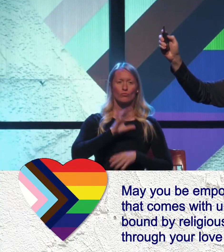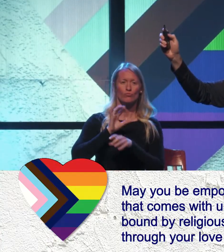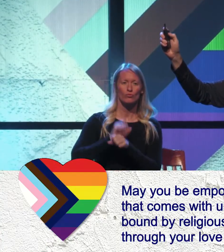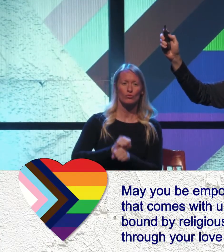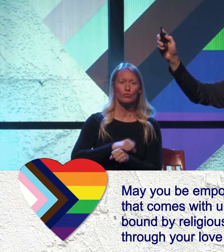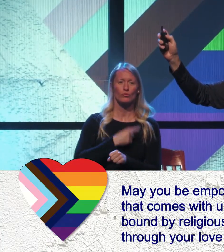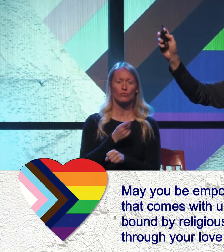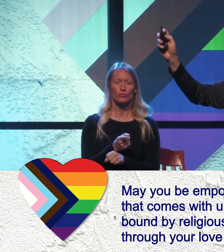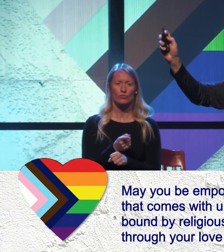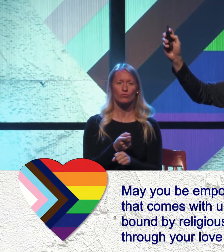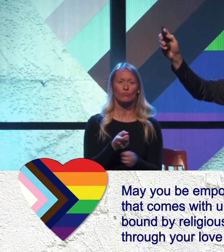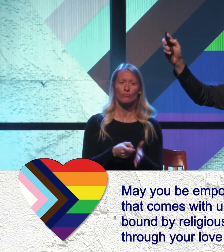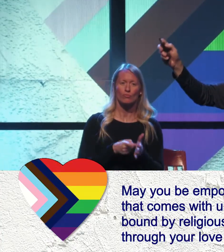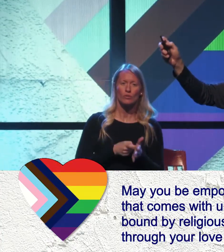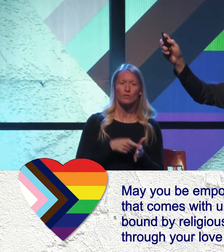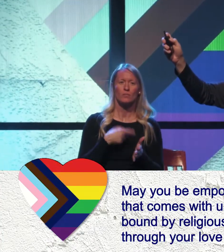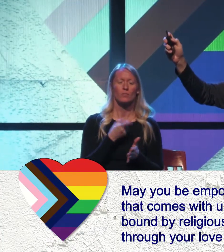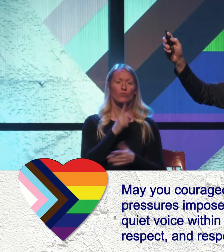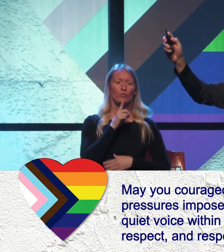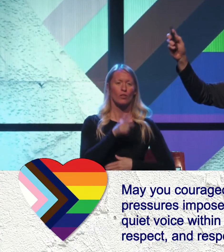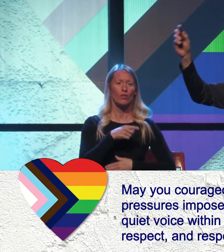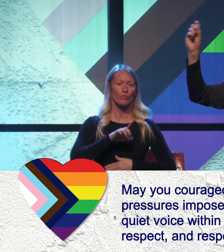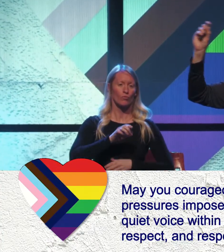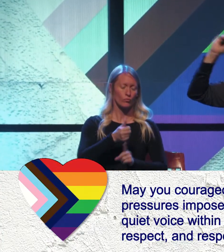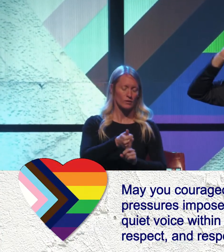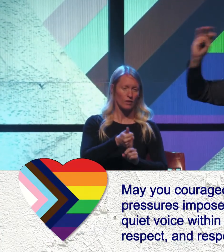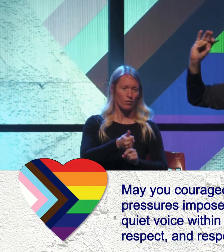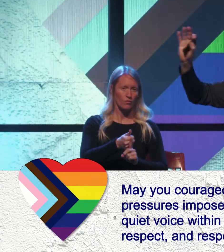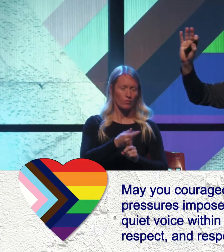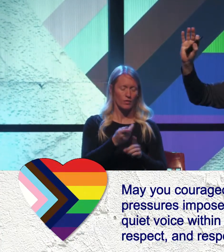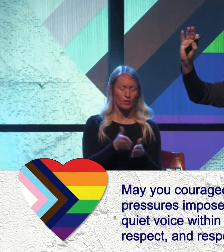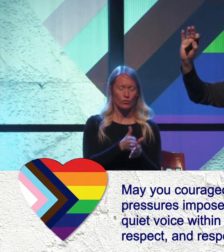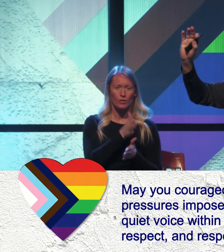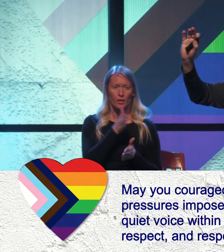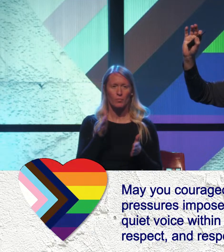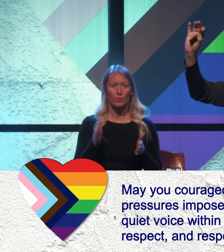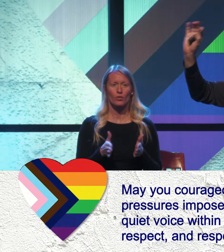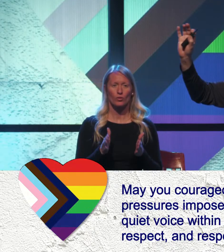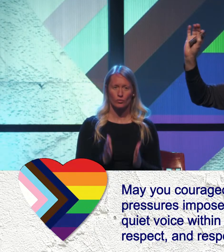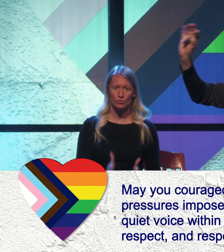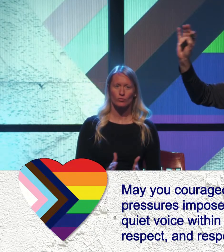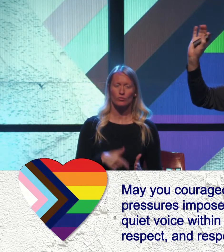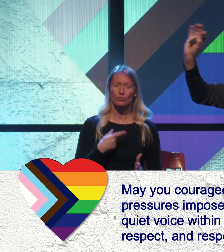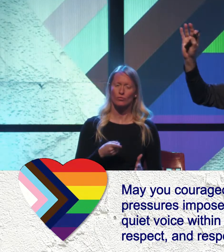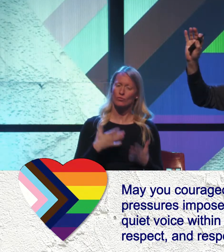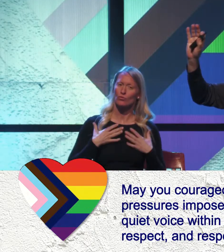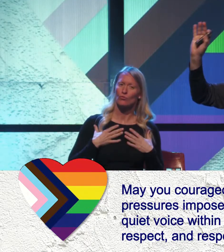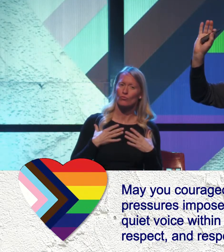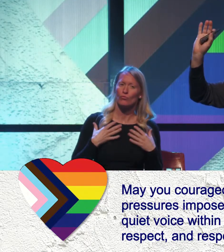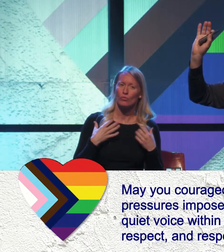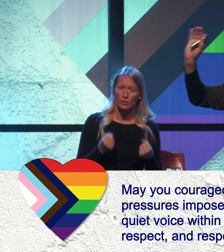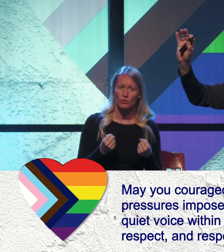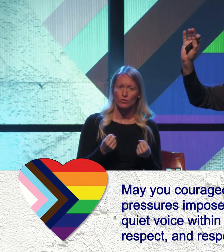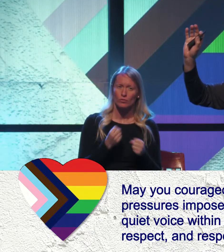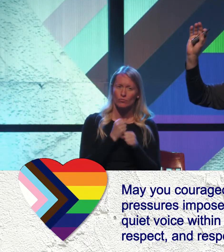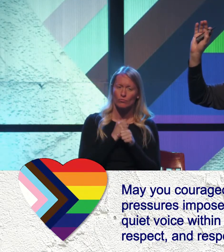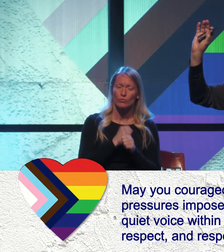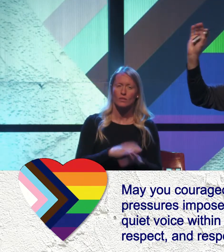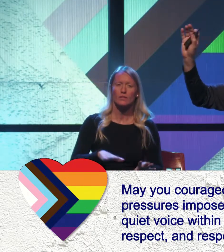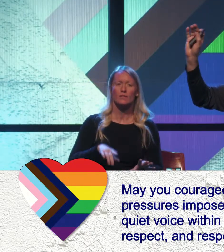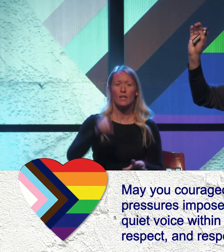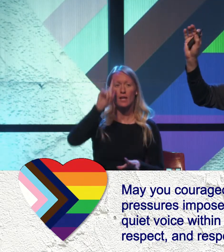your love for yourself and your neighbor. And may you courageously release expectations and